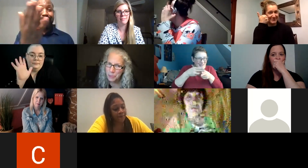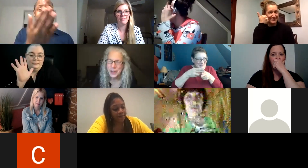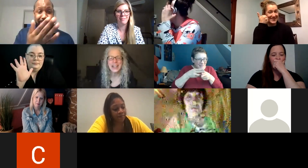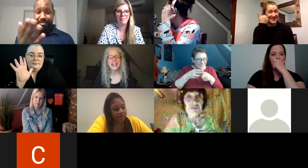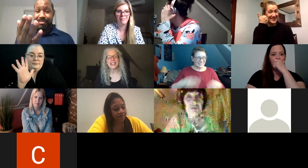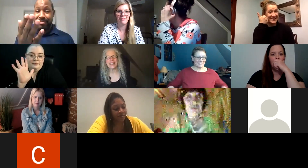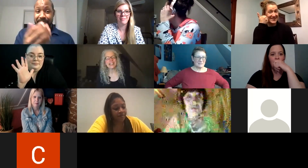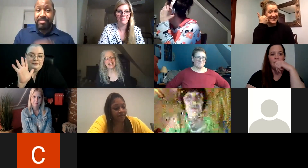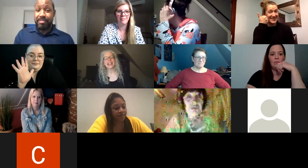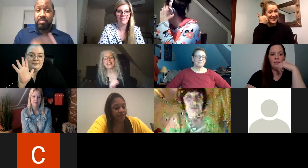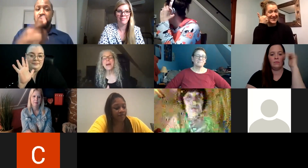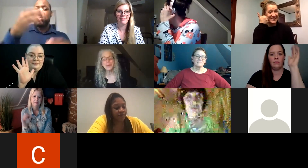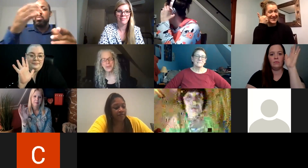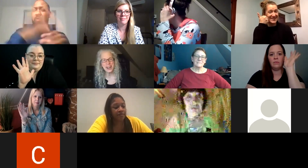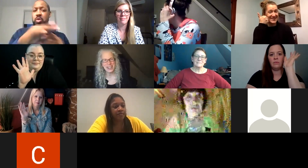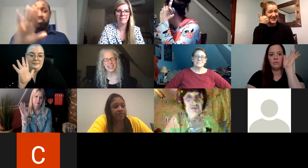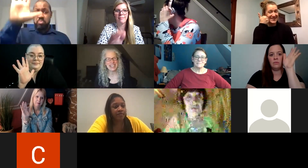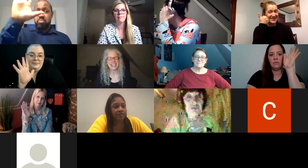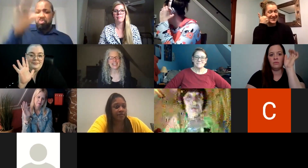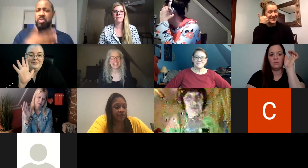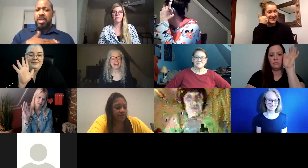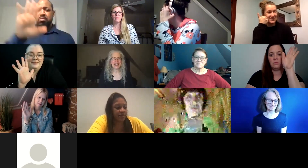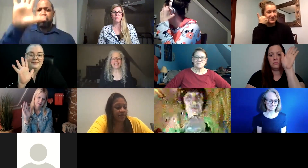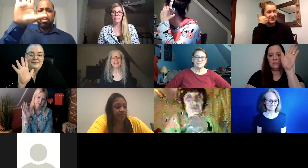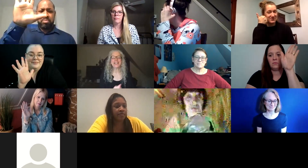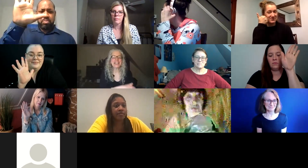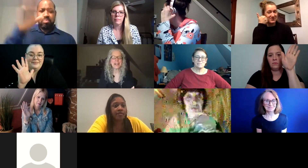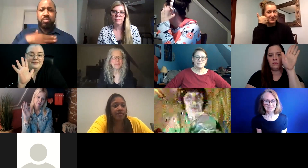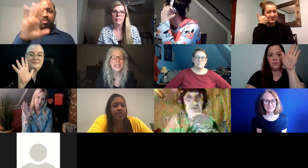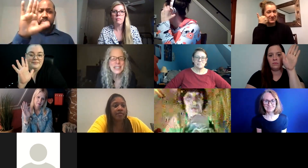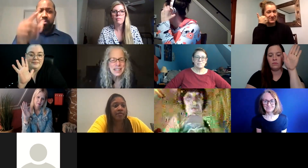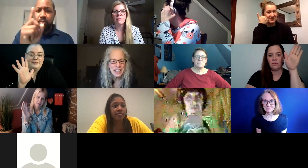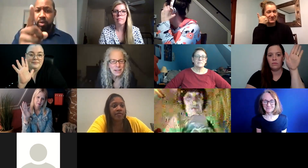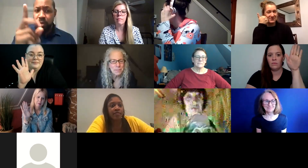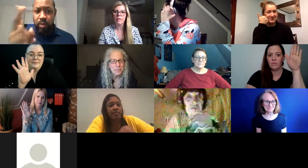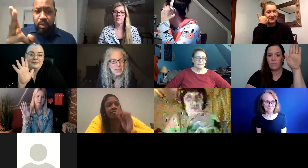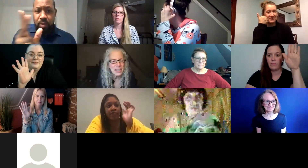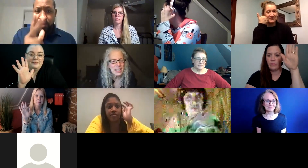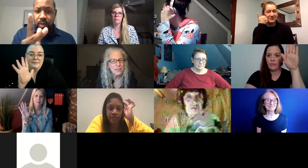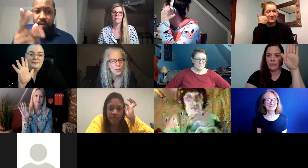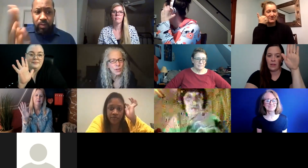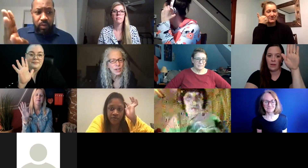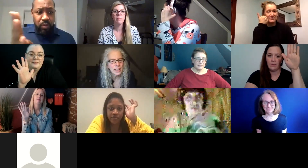temporary. And Tina's saying temporary. Hands up, please. If I could get a vote.